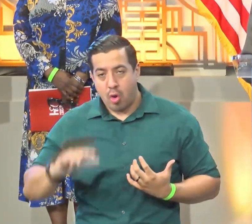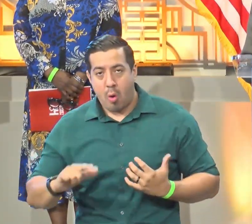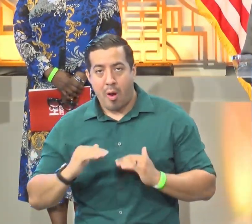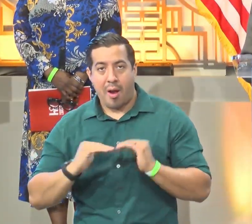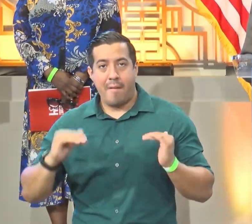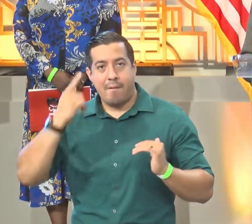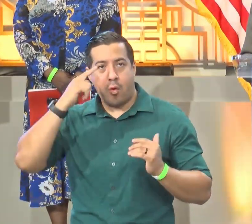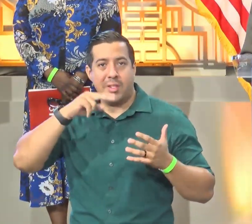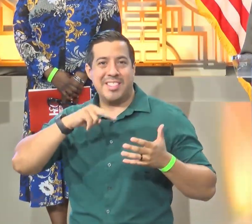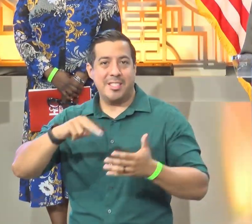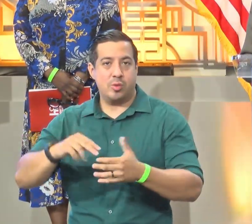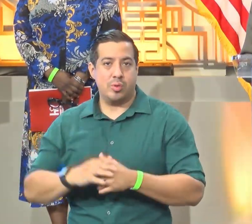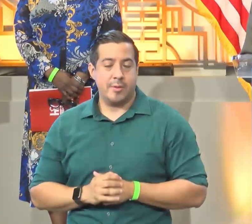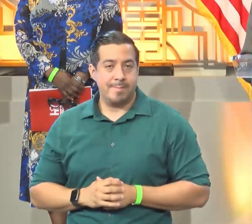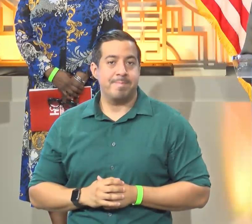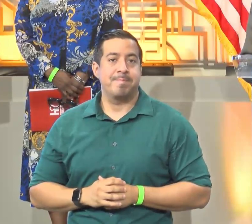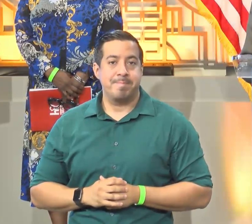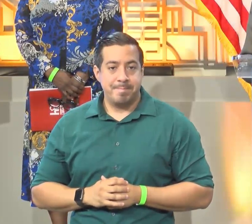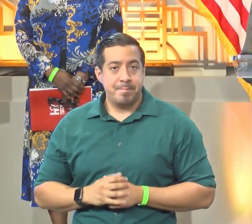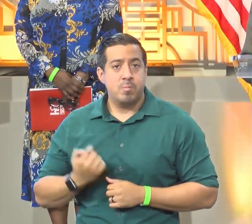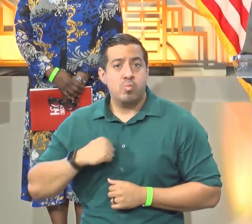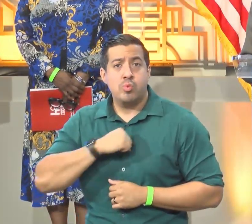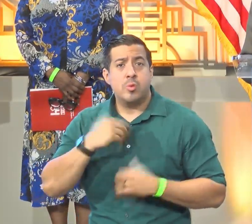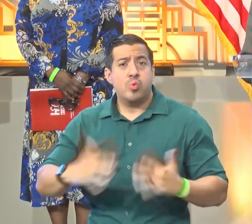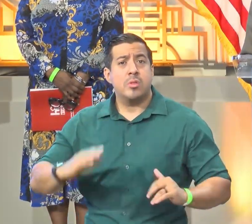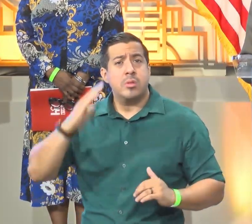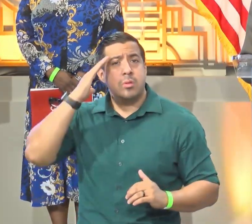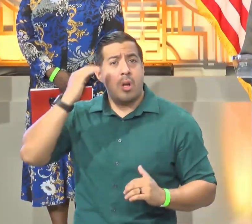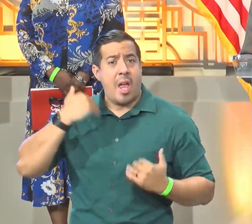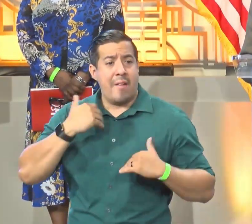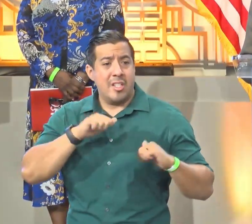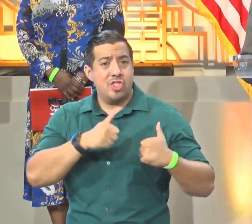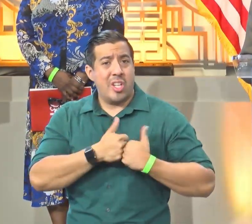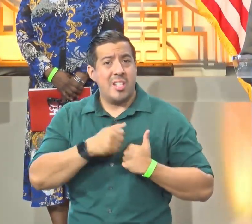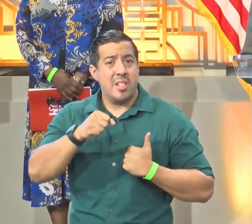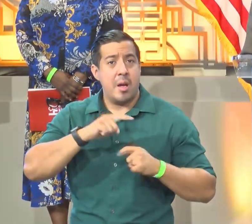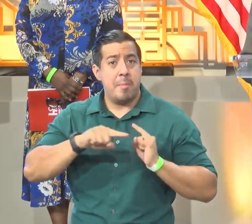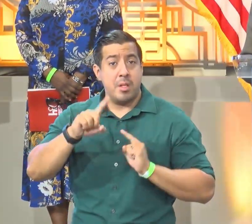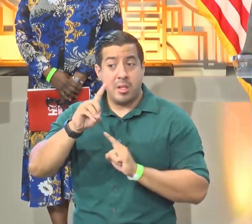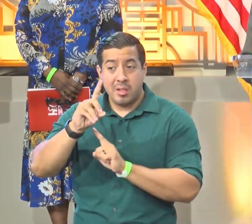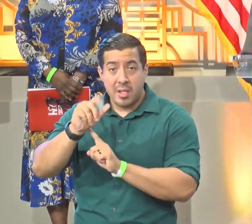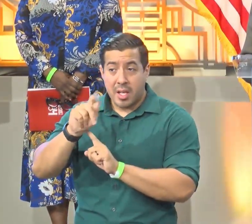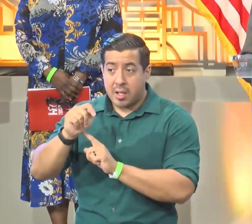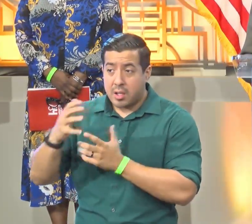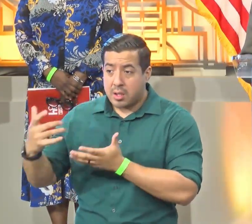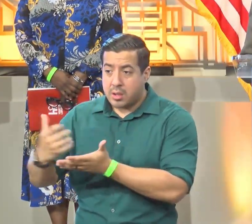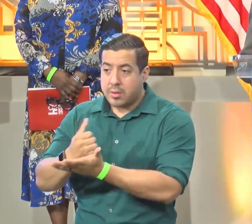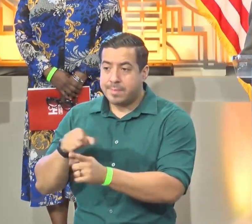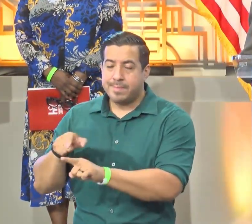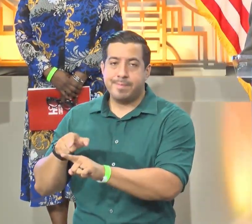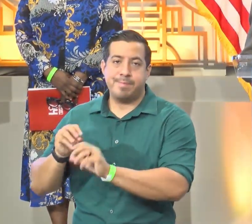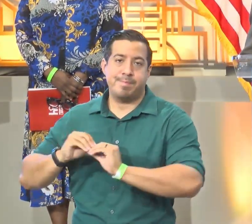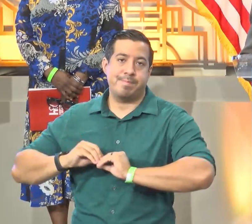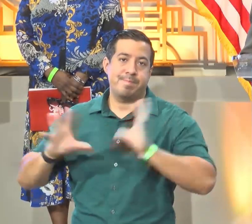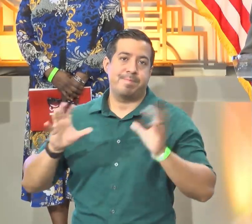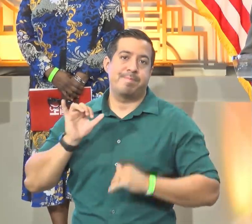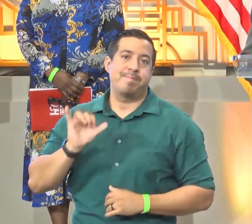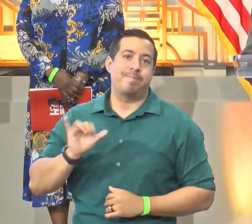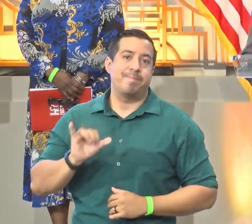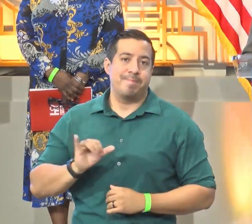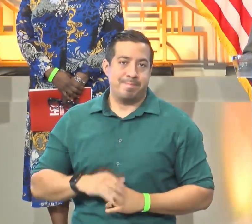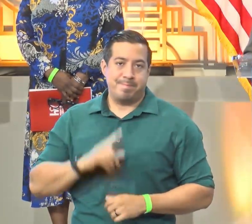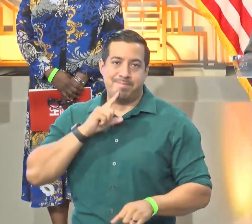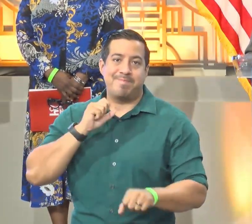literacy. We have known that we had a challenge in our hands. The data from this study made it clear.